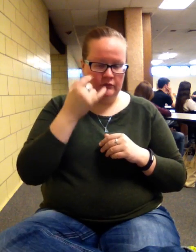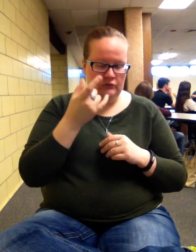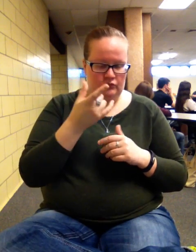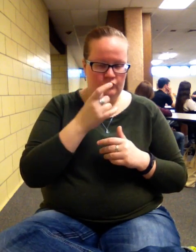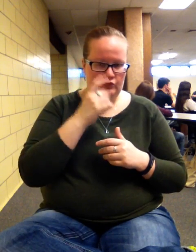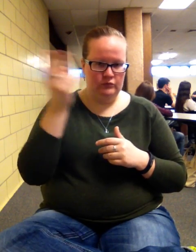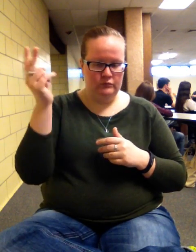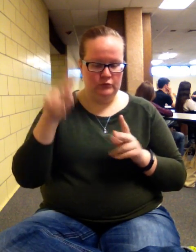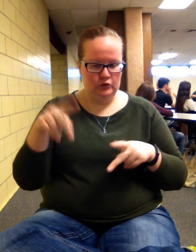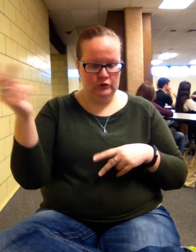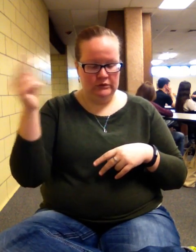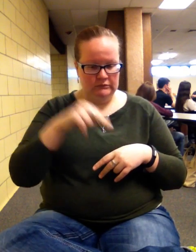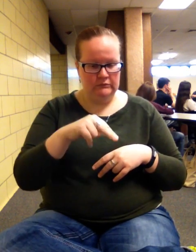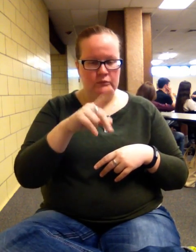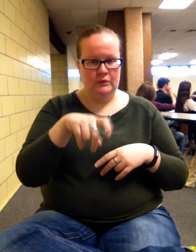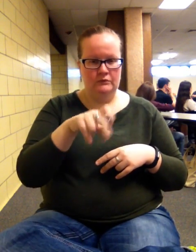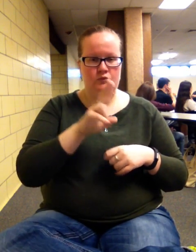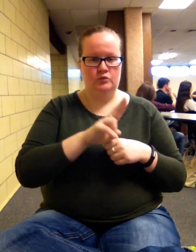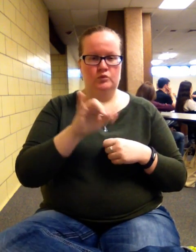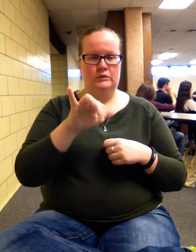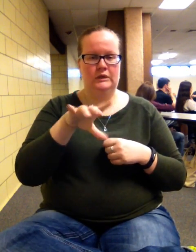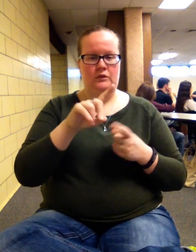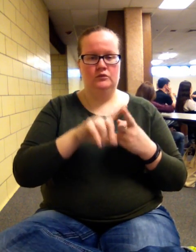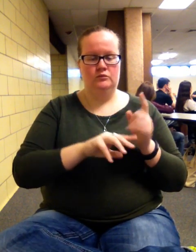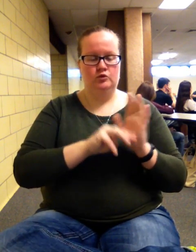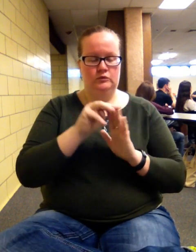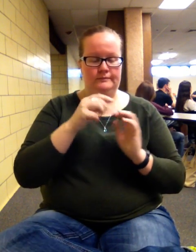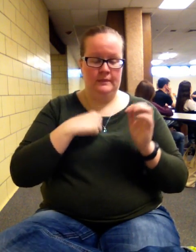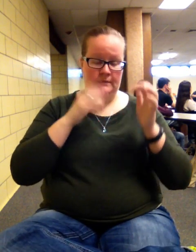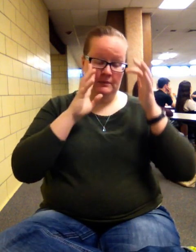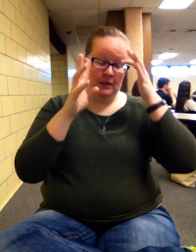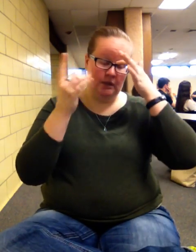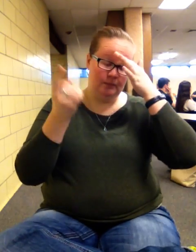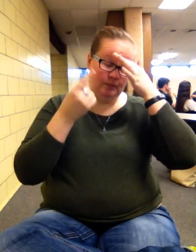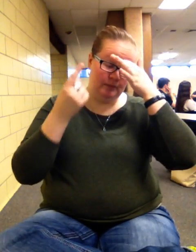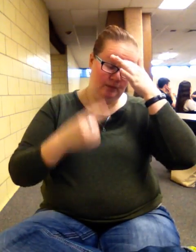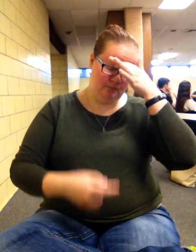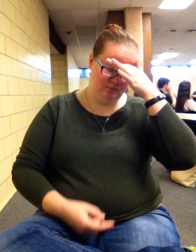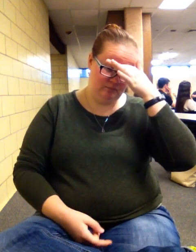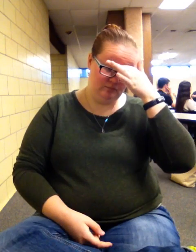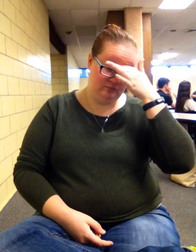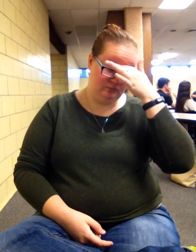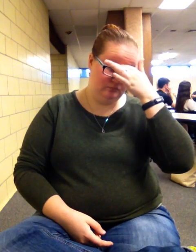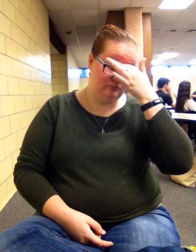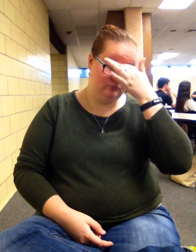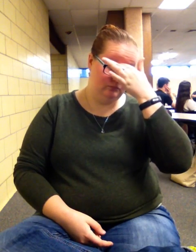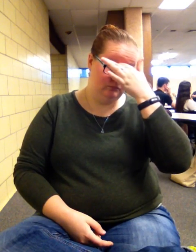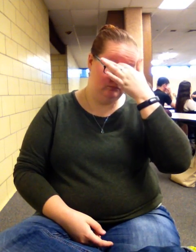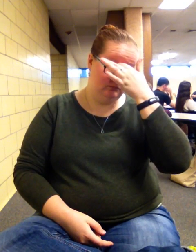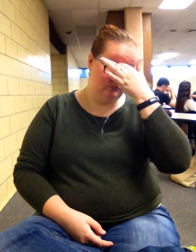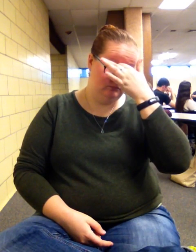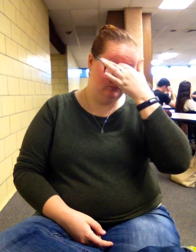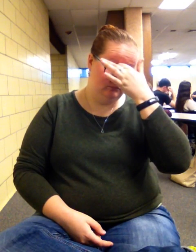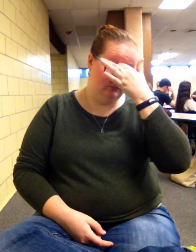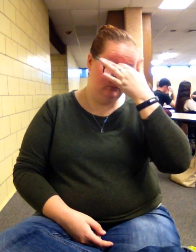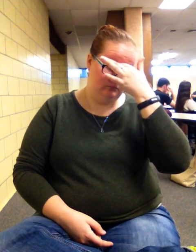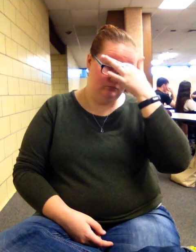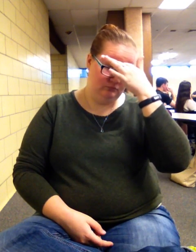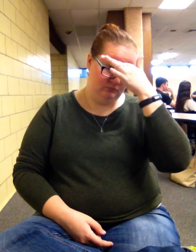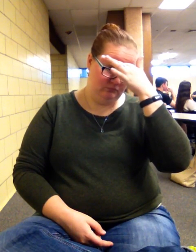yield to maturity. I'm just going to make something up. Let's pretend like their yield to maturity is currently, I don't know, let's say